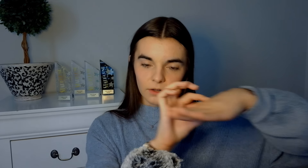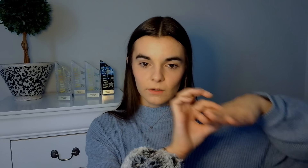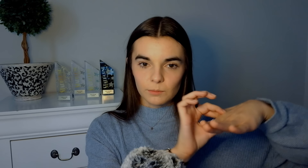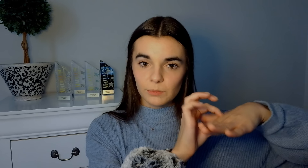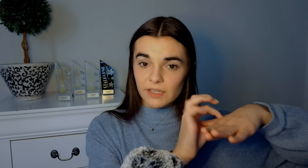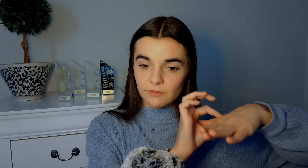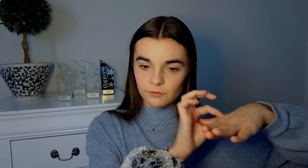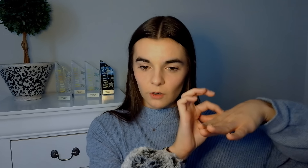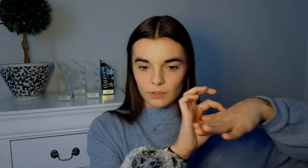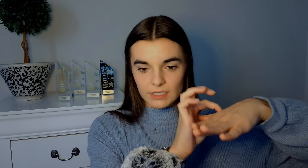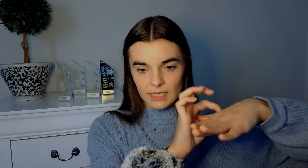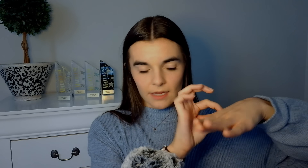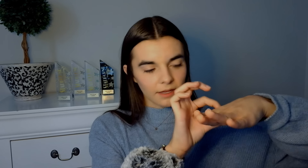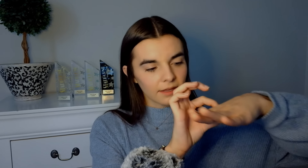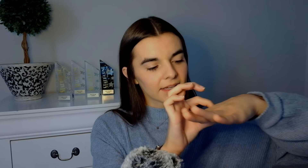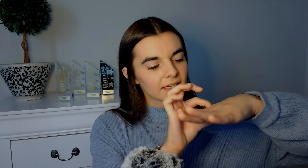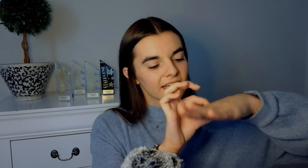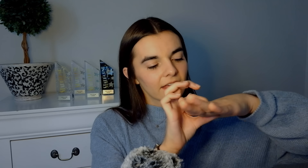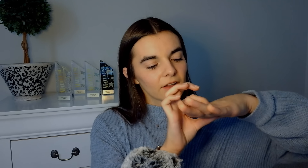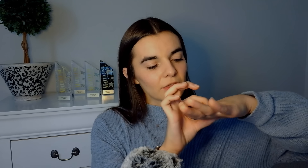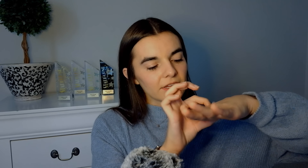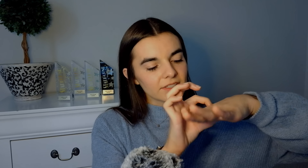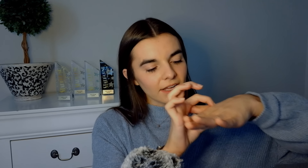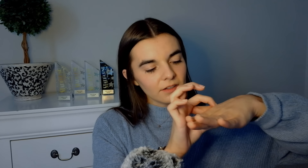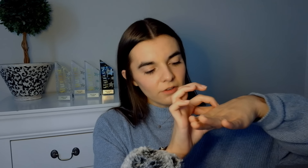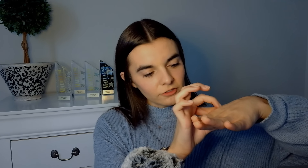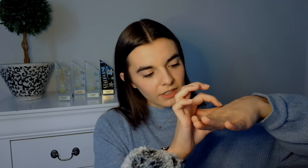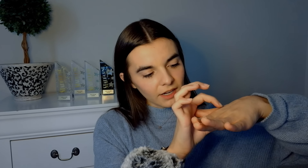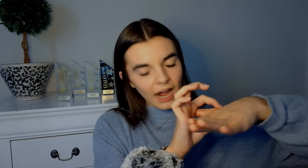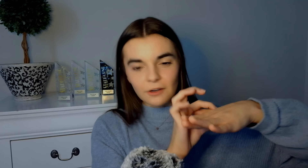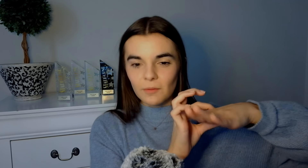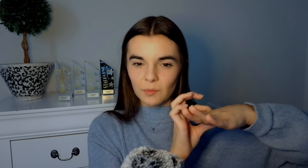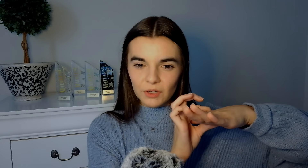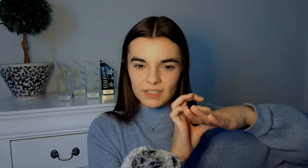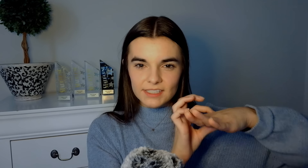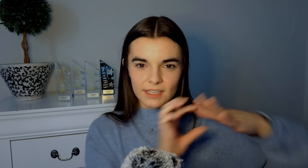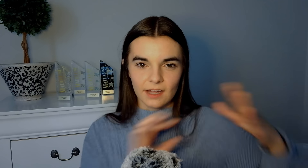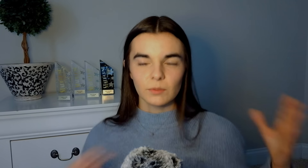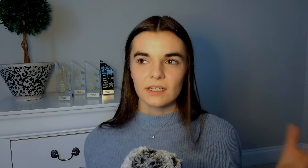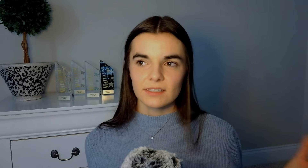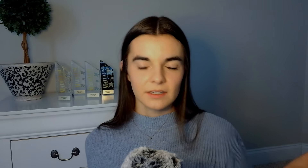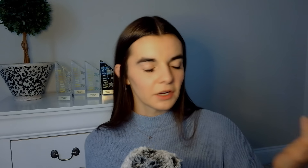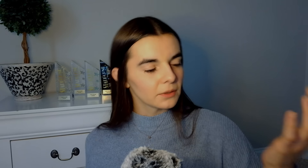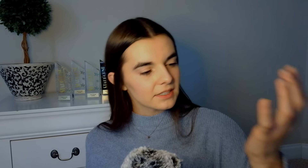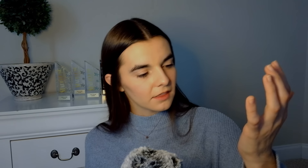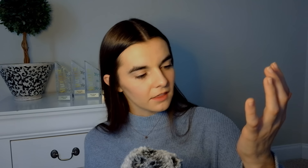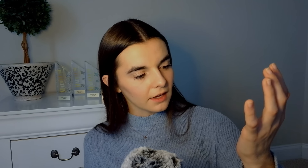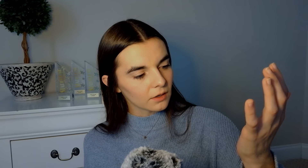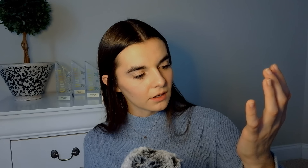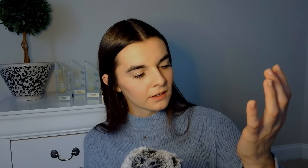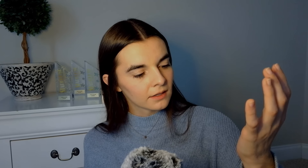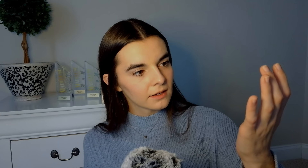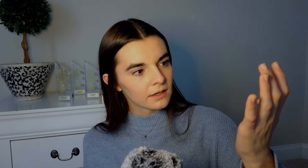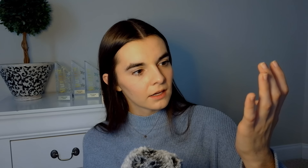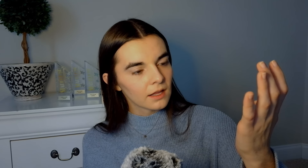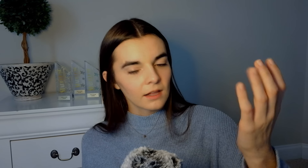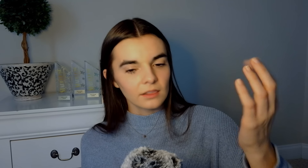or beef or steak. This kind of, I remember this sign because I know it's a thing. Like,